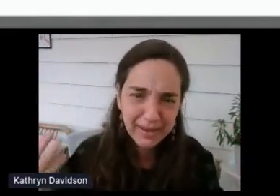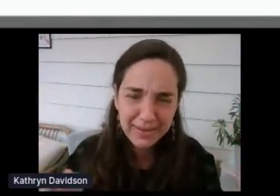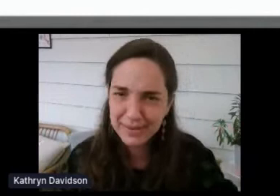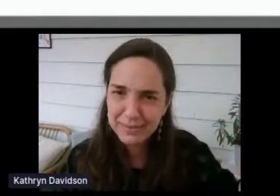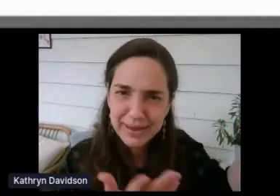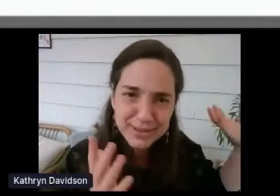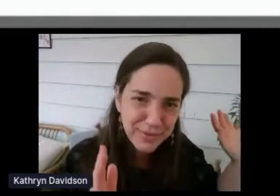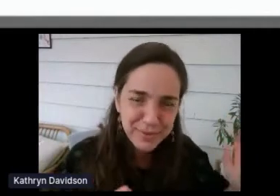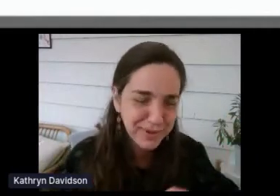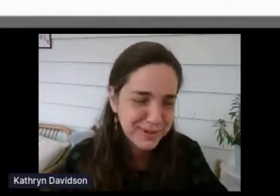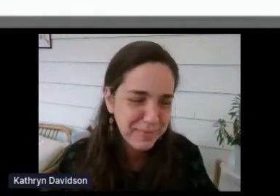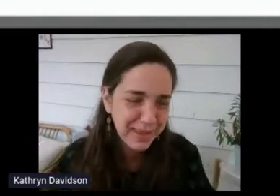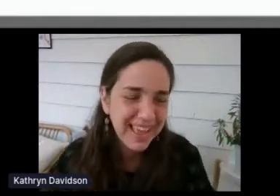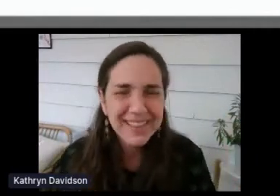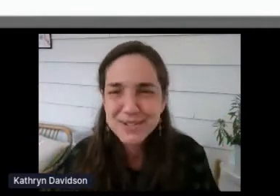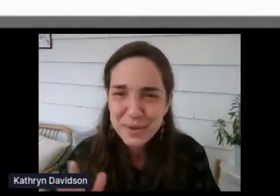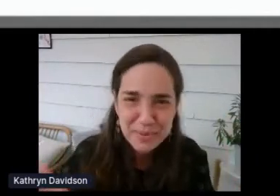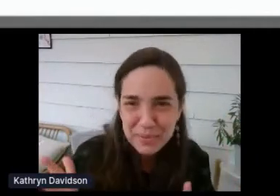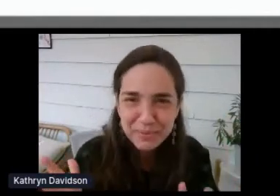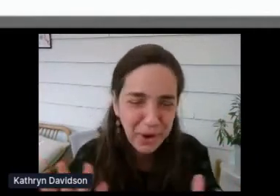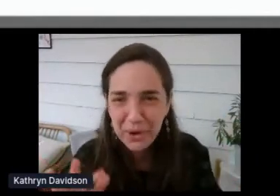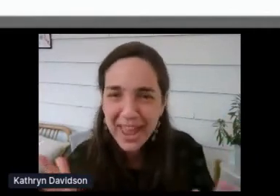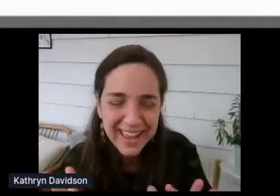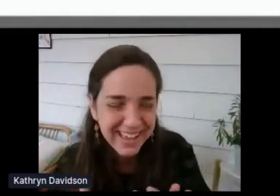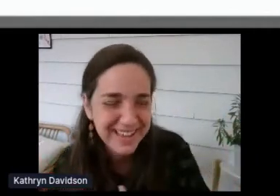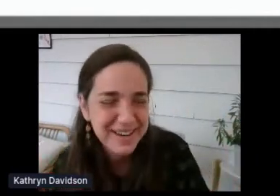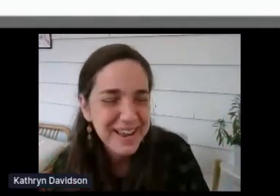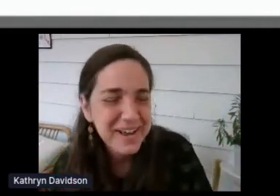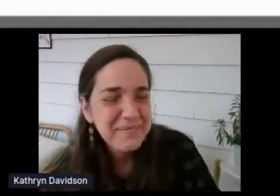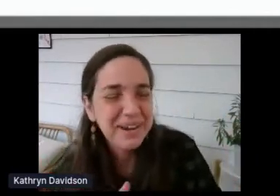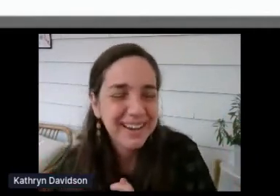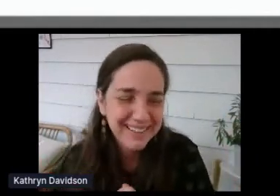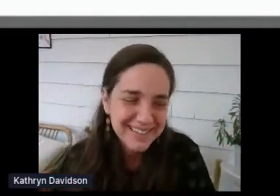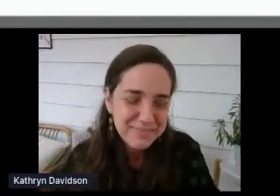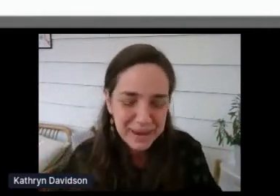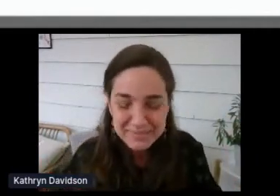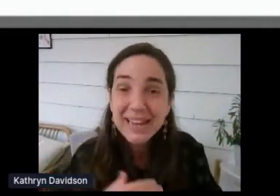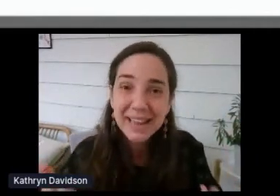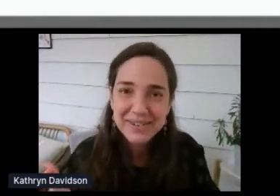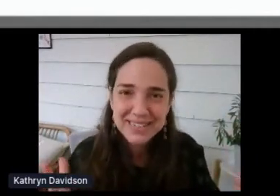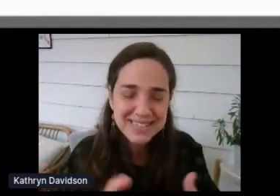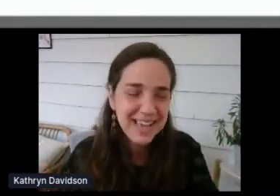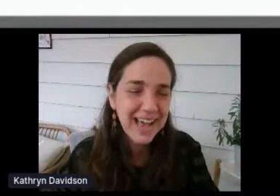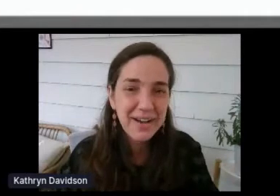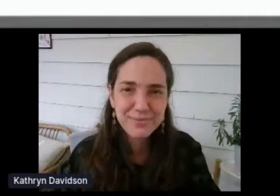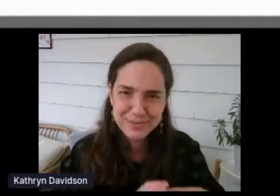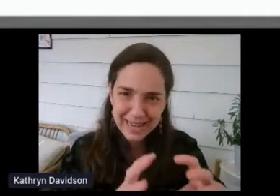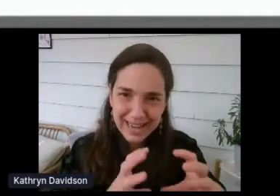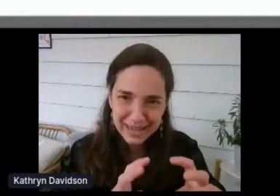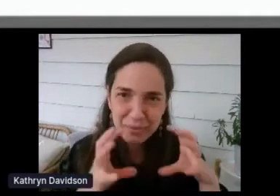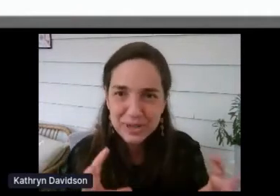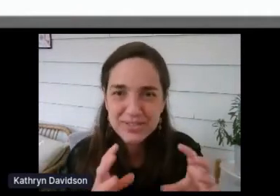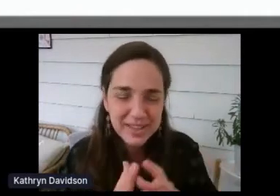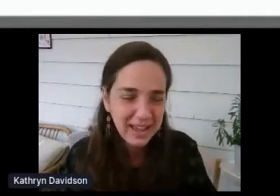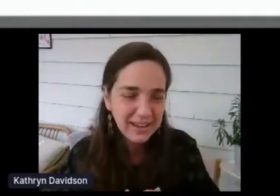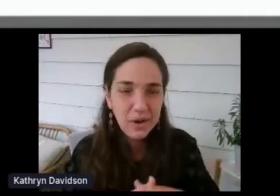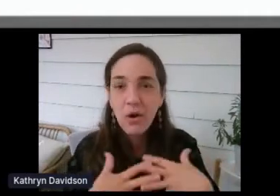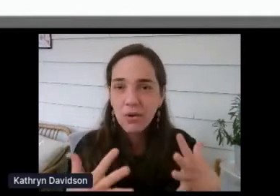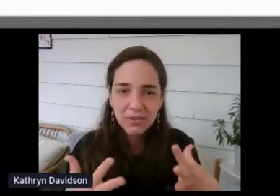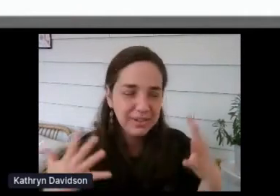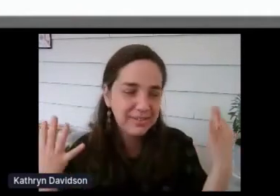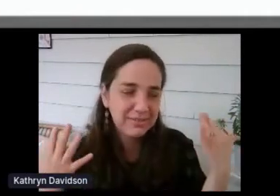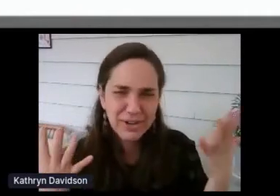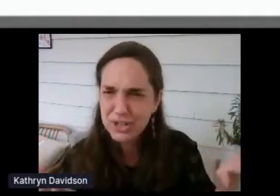on the banks of the river or something. These are a little bit archaic in modern English, but many languages have dedicated words for that,